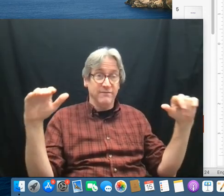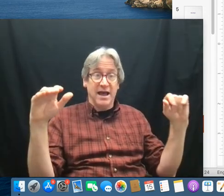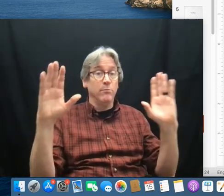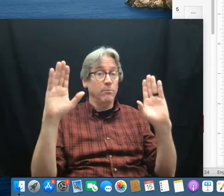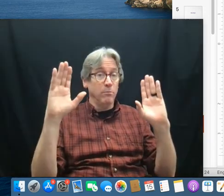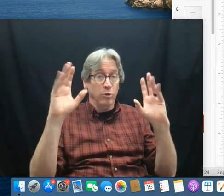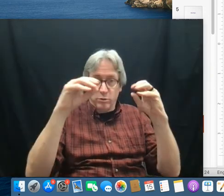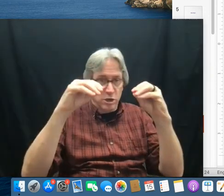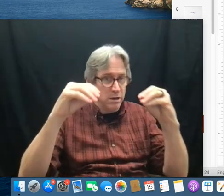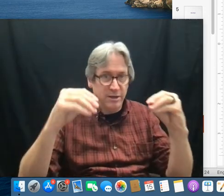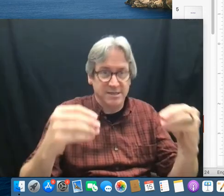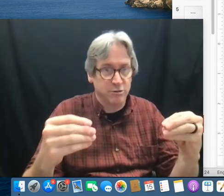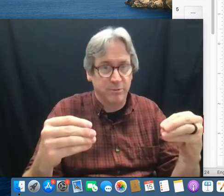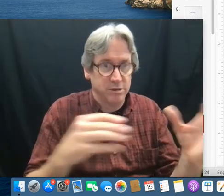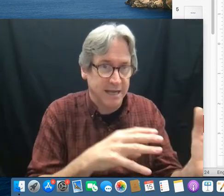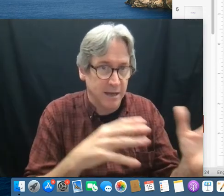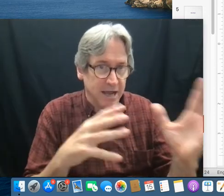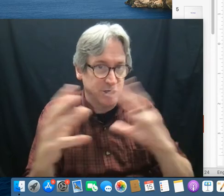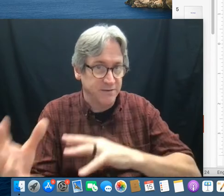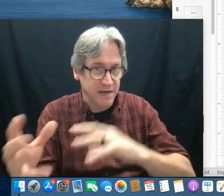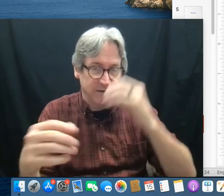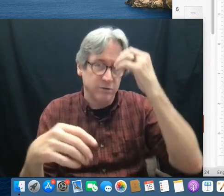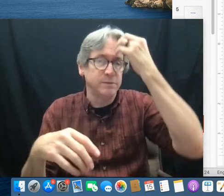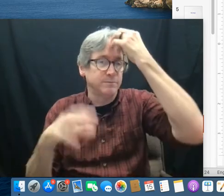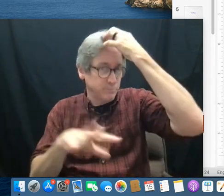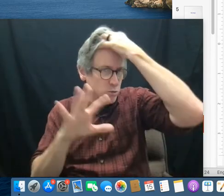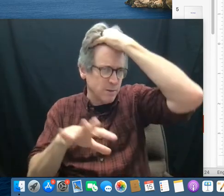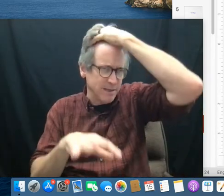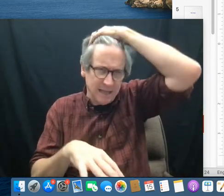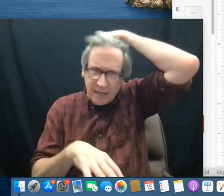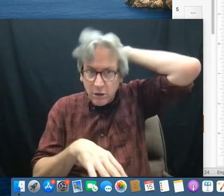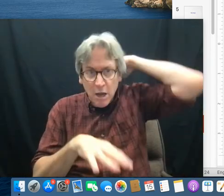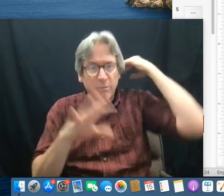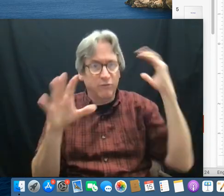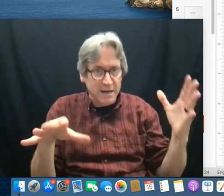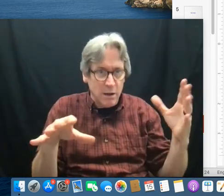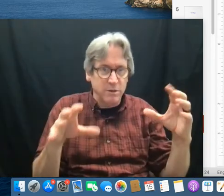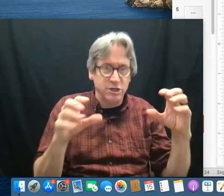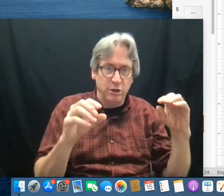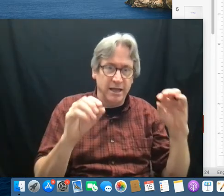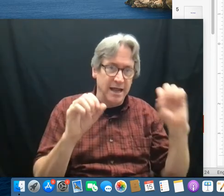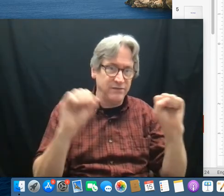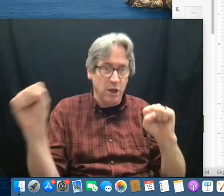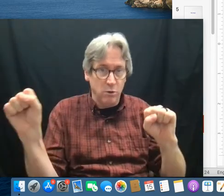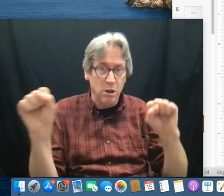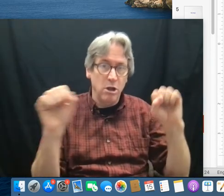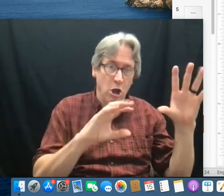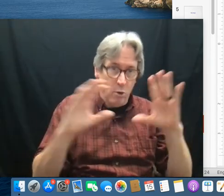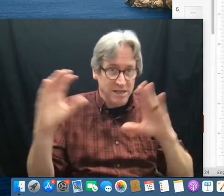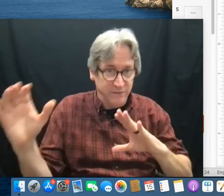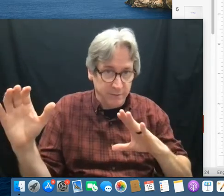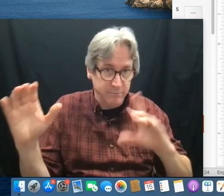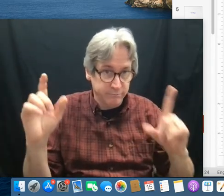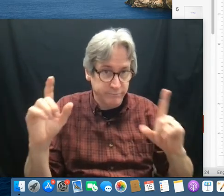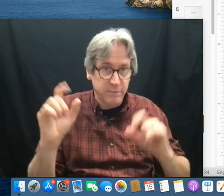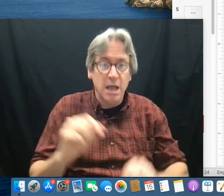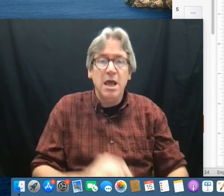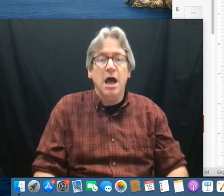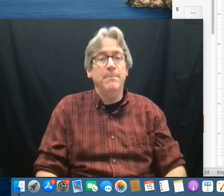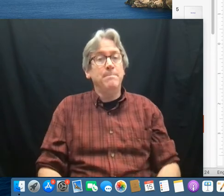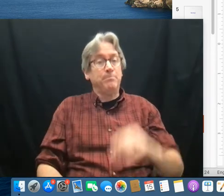Was there something else I wanted to say about it? No, I think that's good. We will add more features to this simplified sentence. Like, we don't have